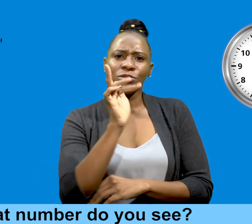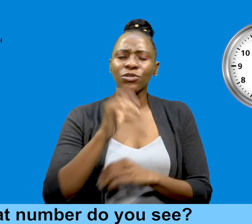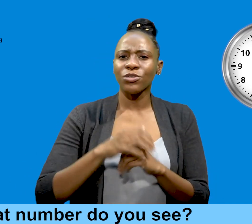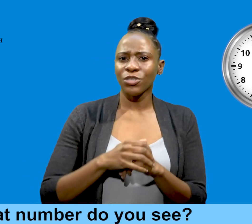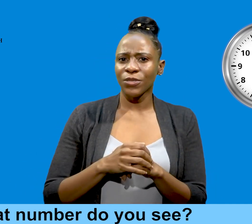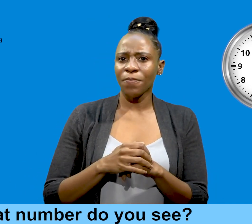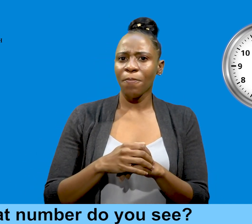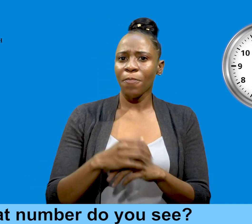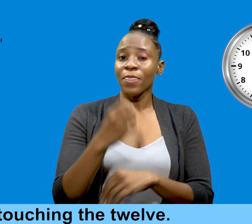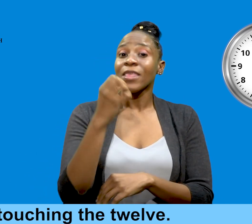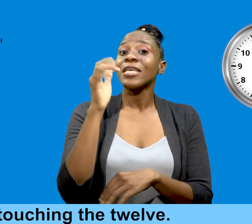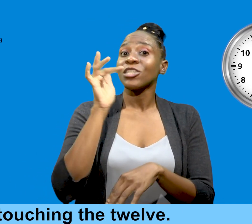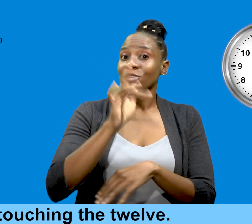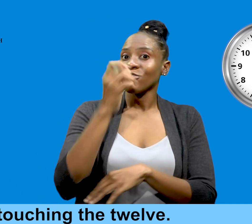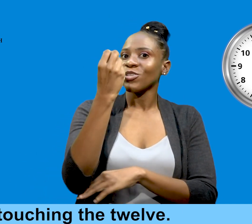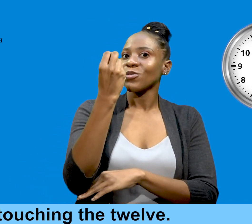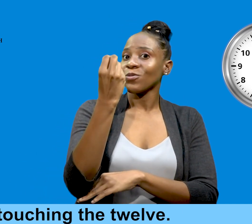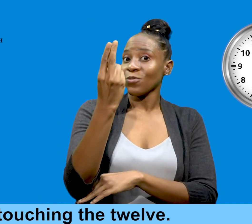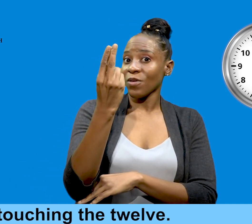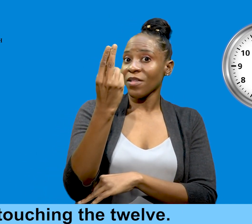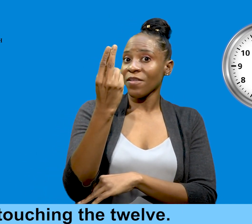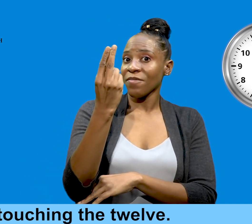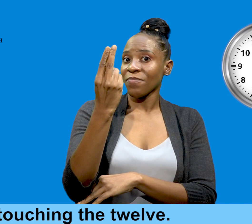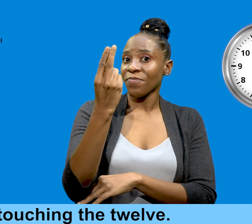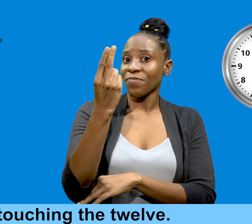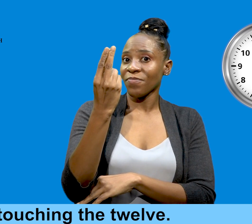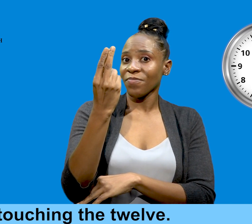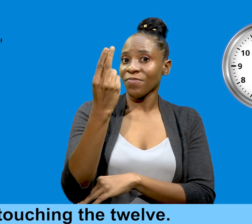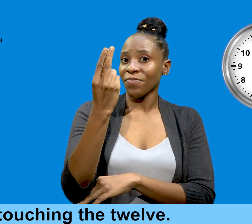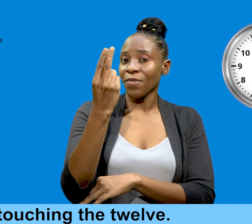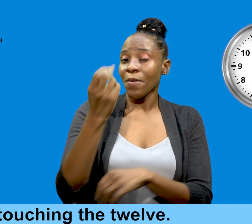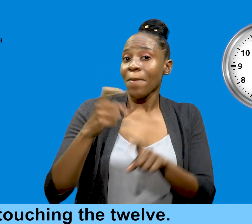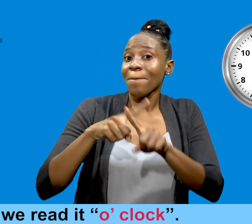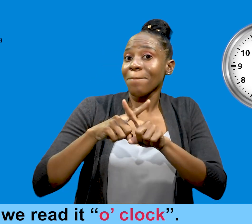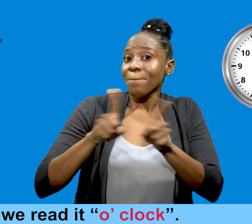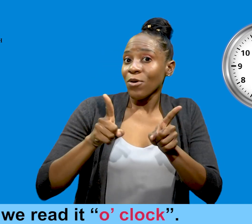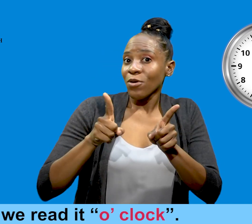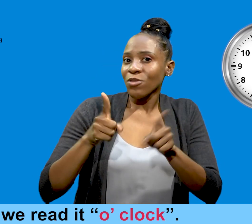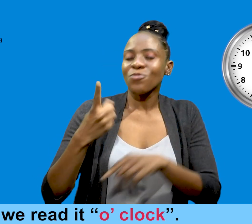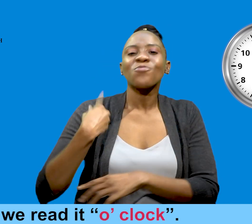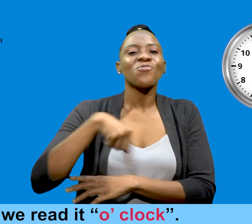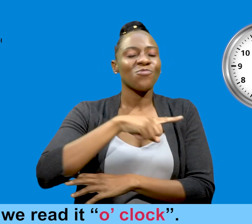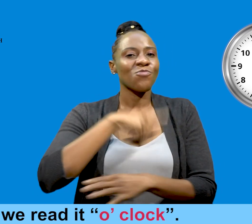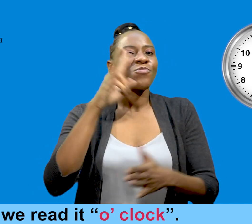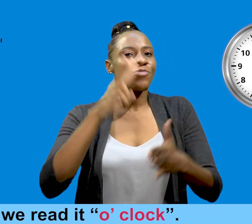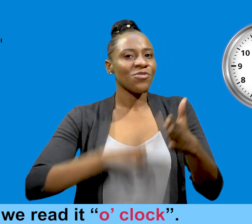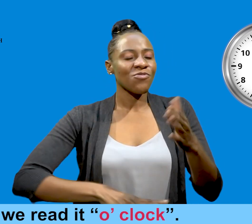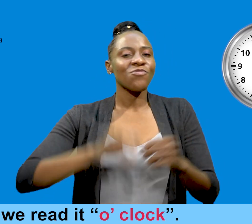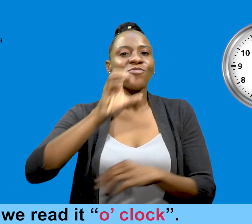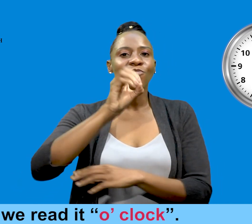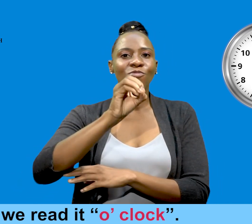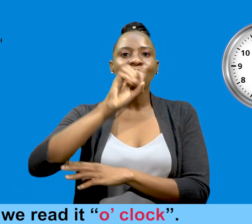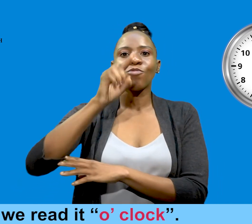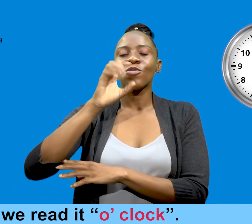you see? It's touching the 12. But we read